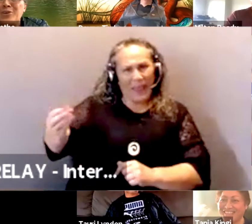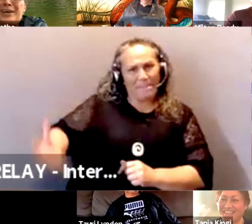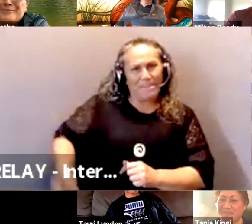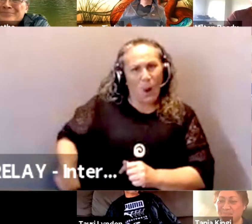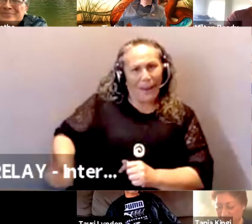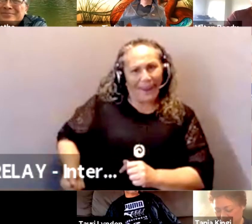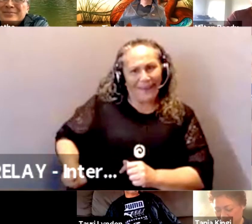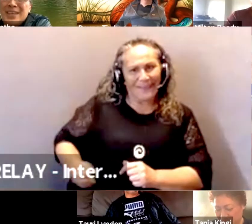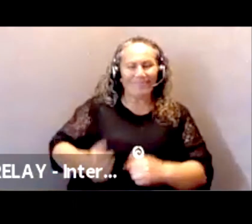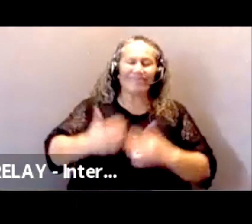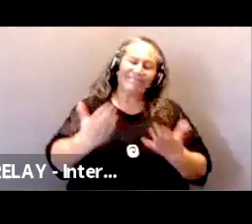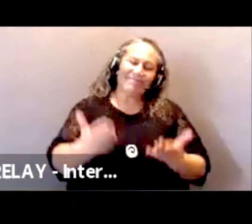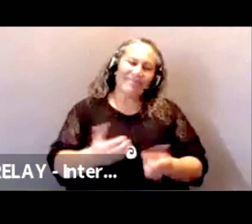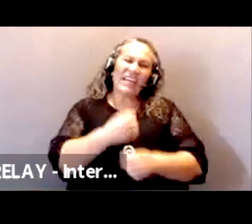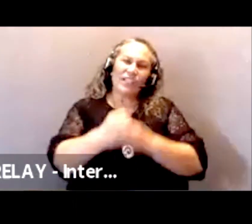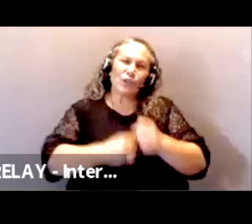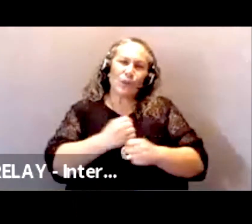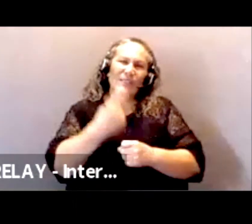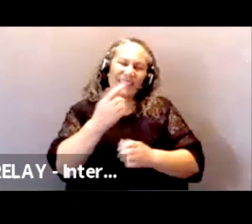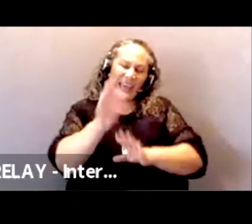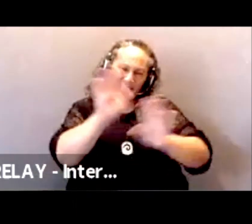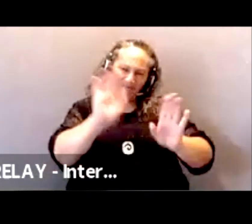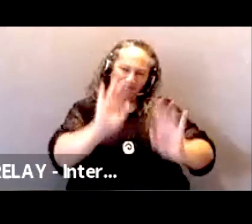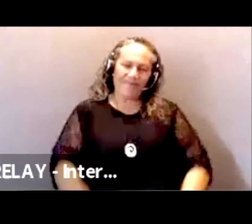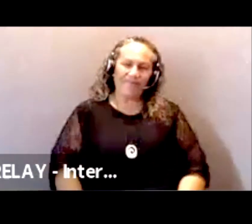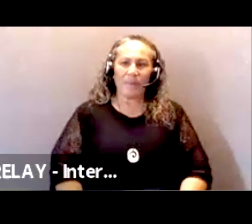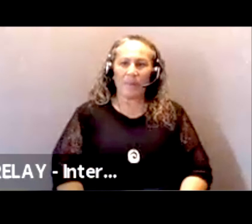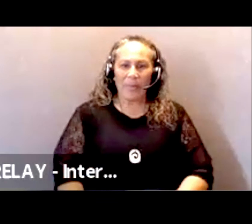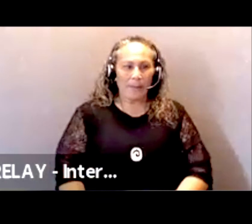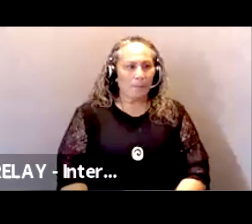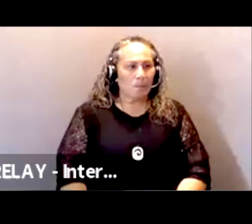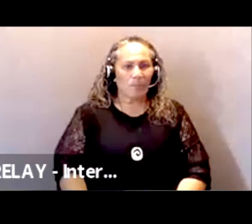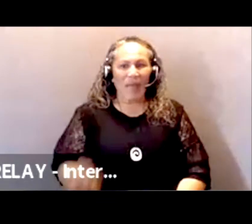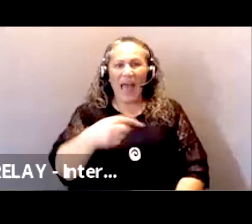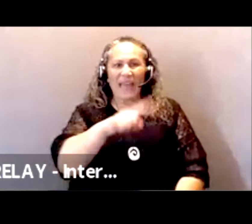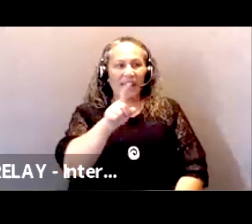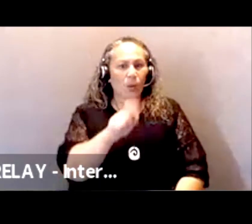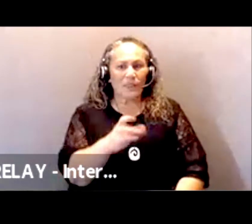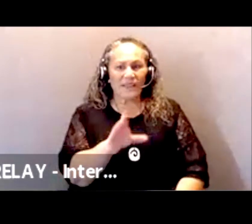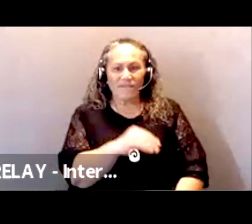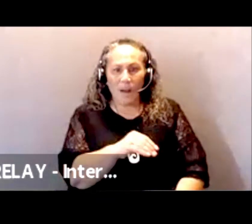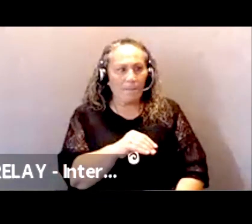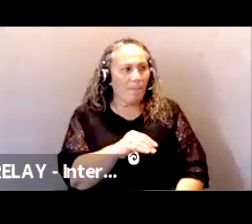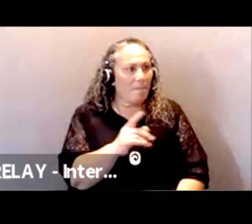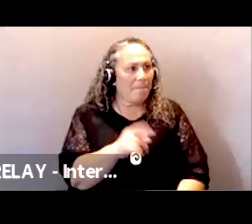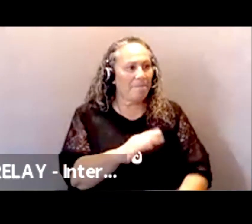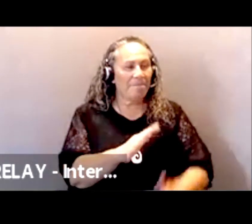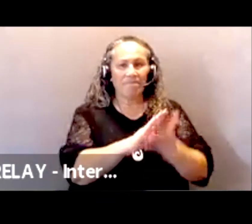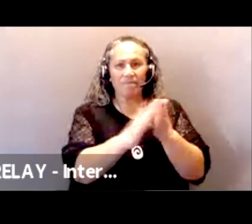Koina, kia ora. Kia ora, George. Hannah, you had a question. Are you there,